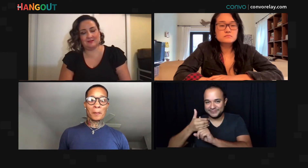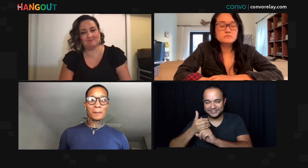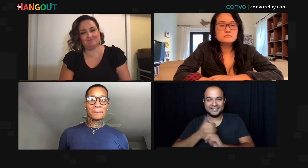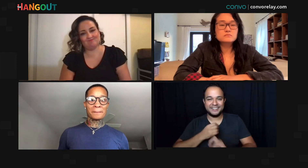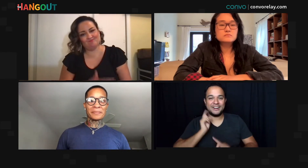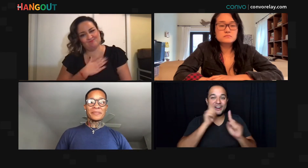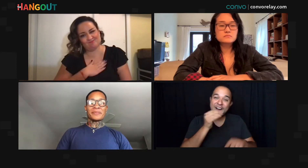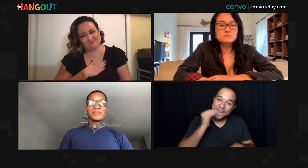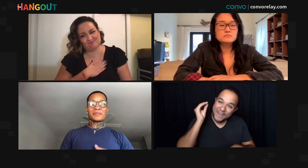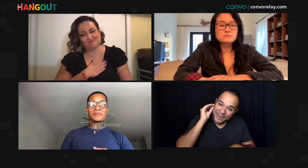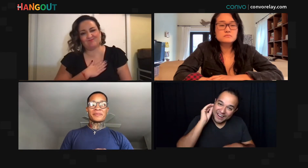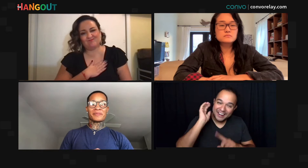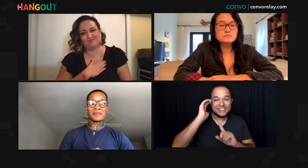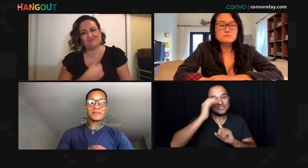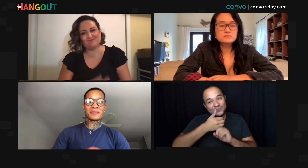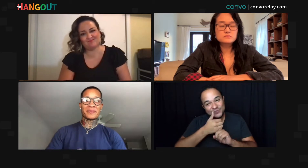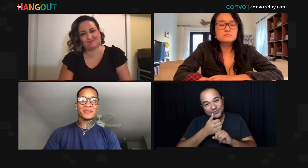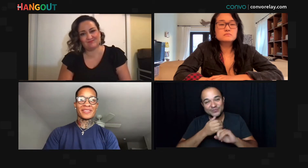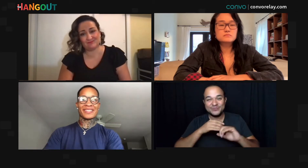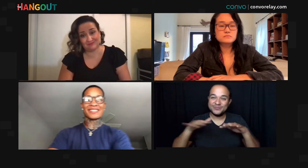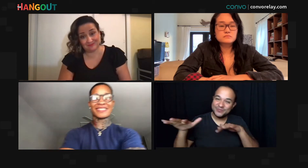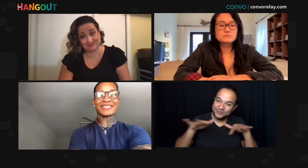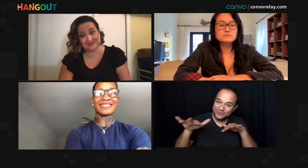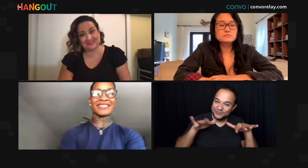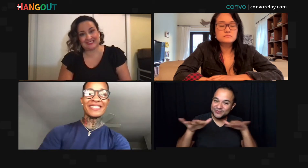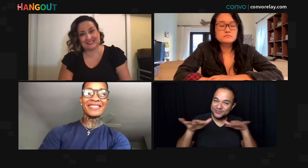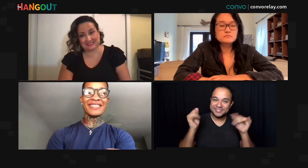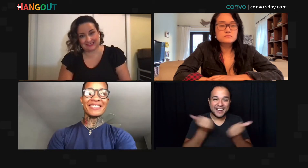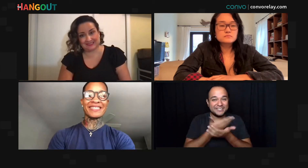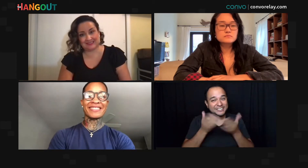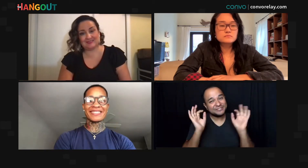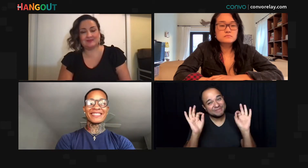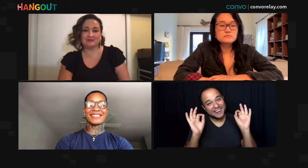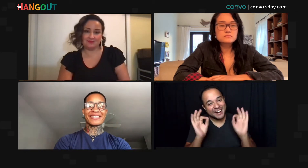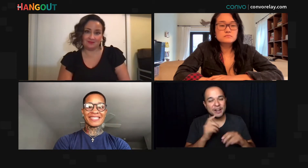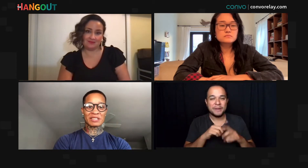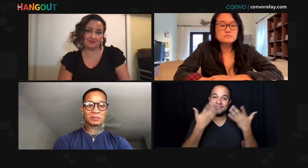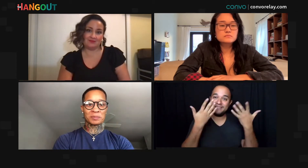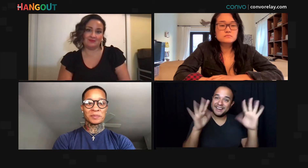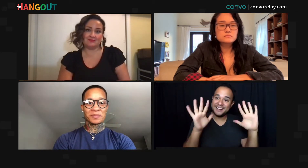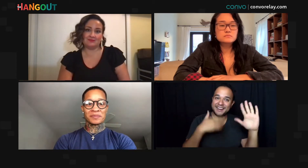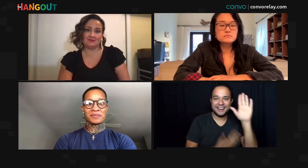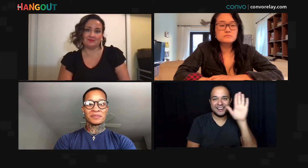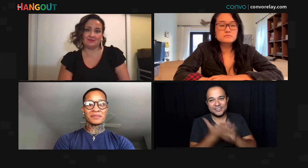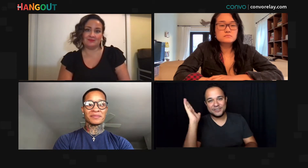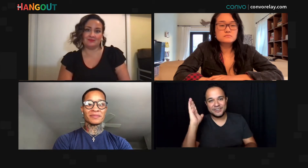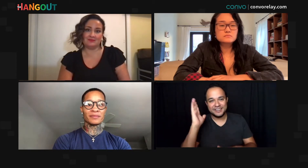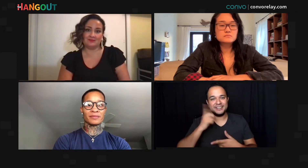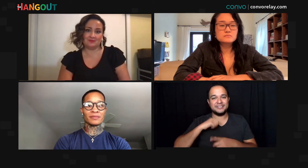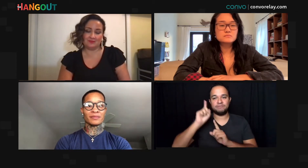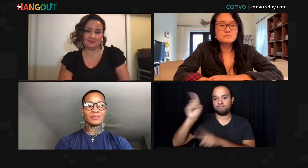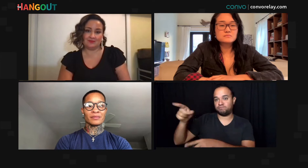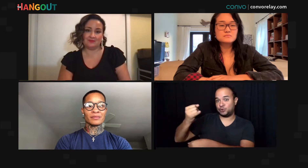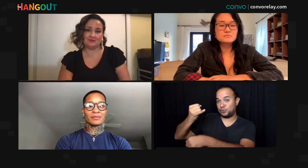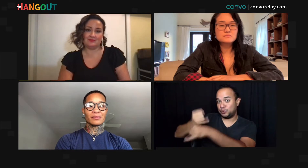had almost like two sides of myself, like who I was at home and the way I would act, and like this perfect kid. And then I